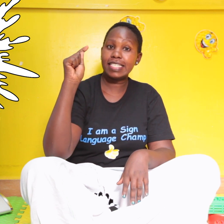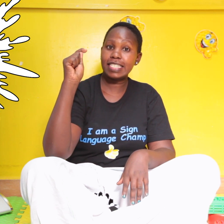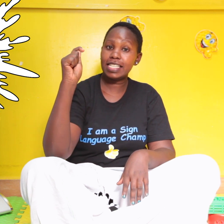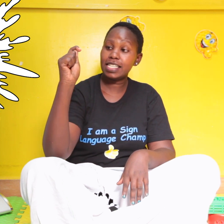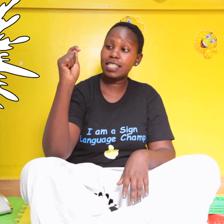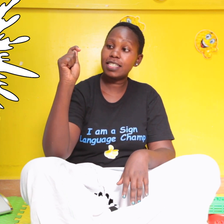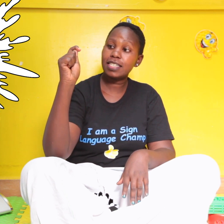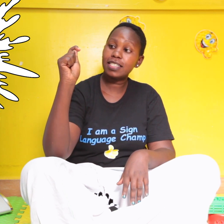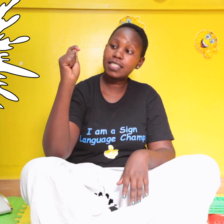T,